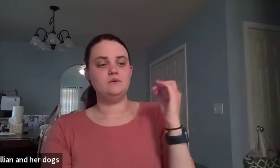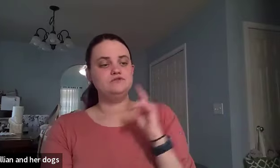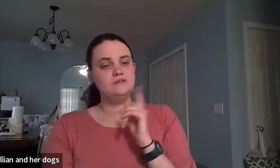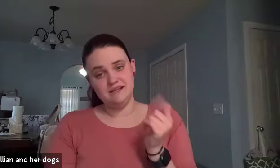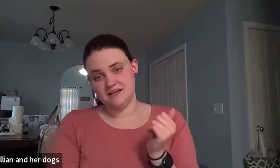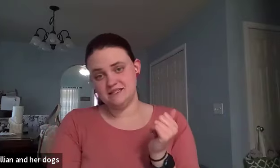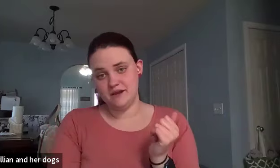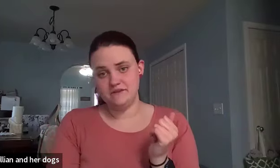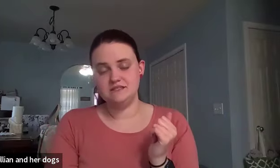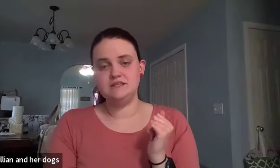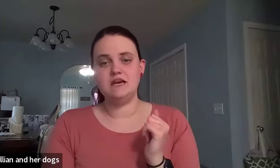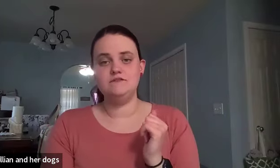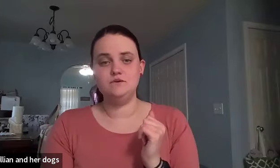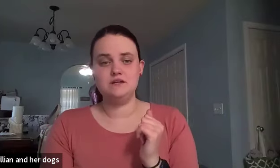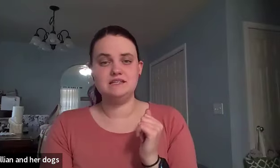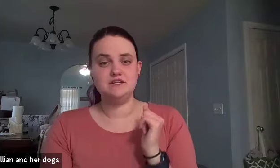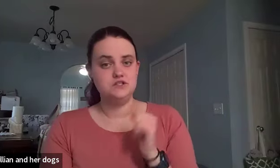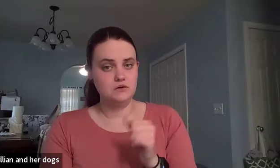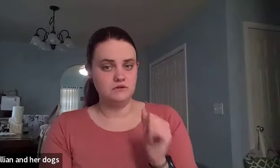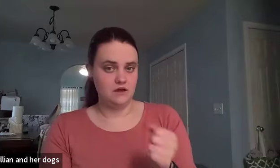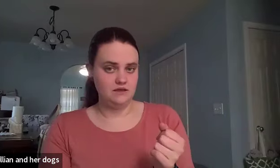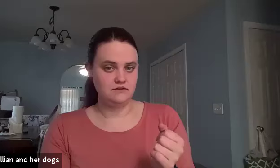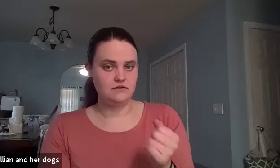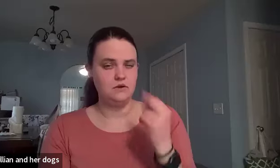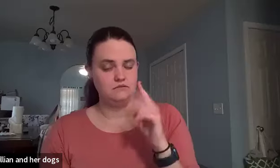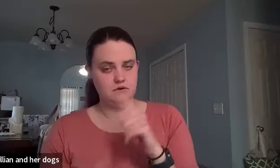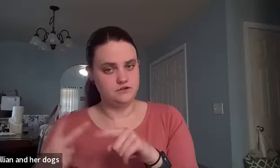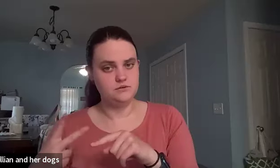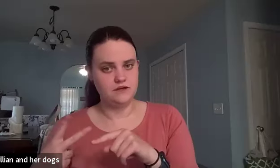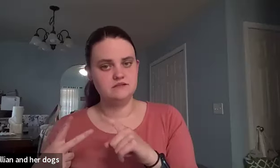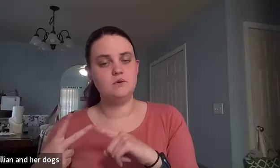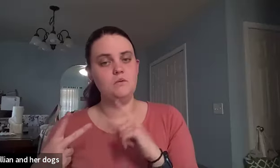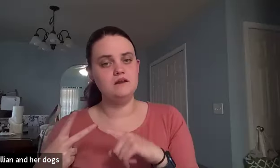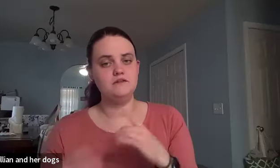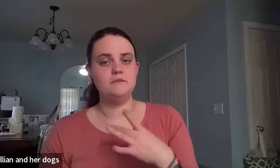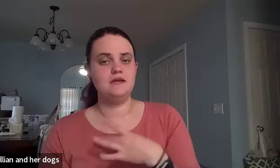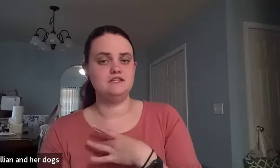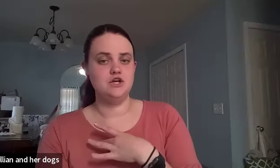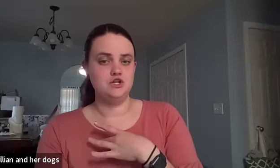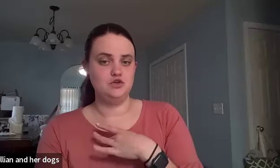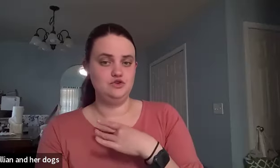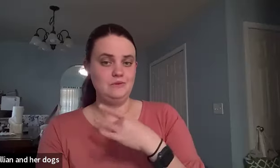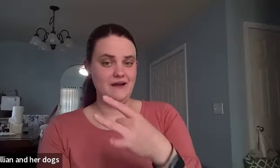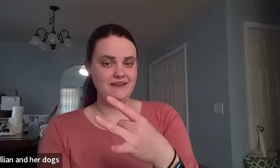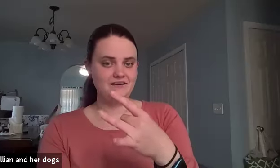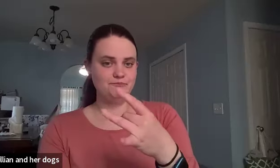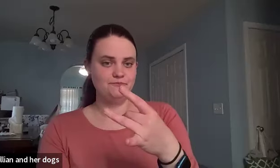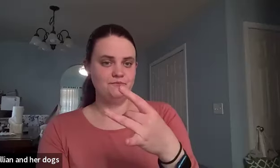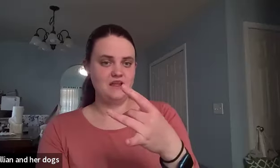Now, what's really nice about this is that if you want to say don't like, there are two ways, but one of them is you do like